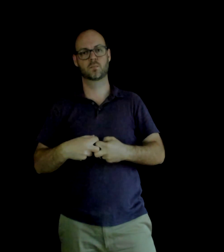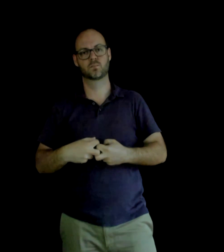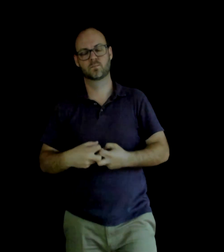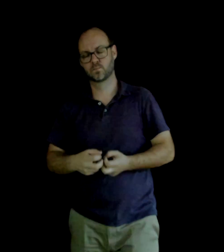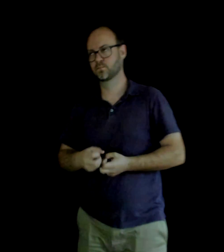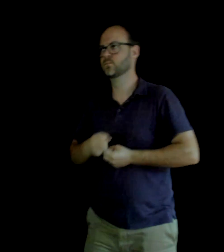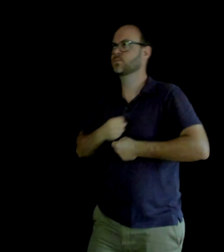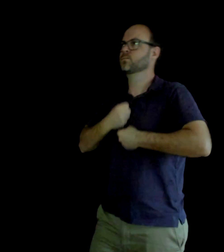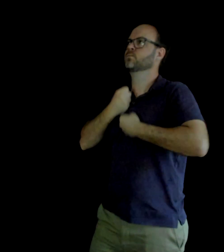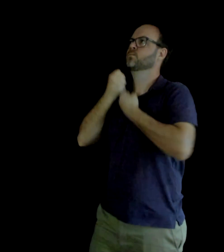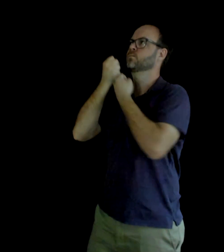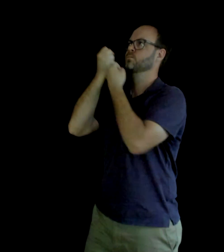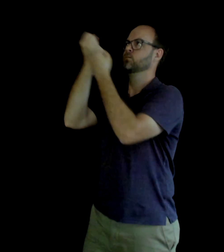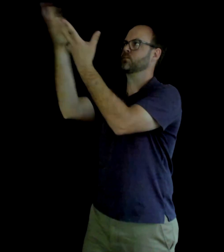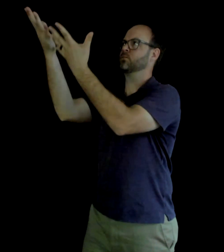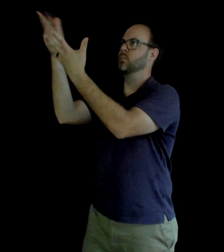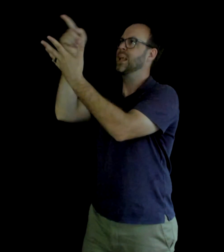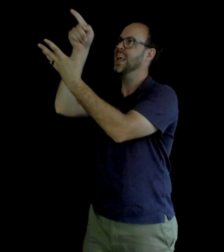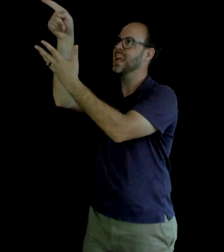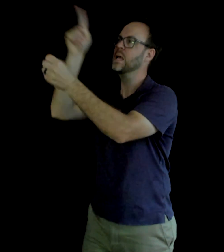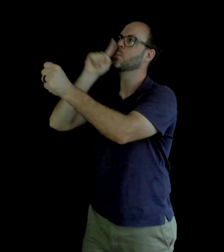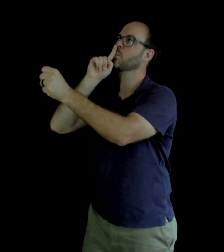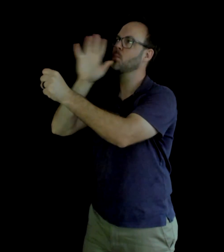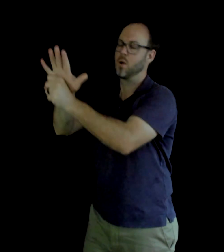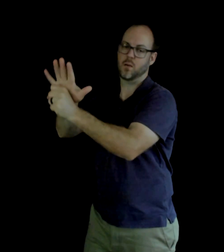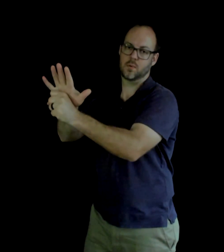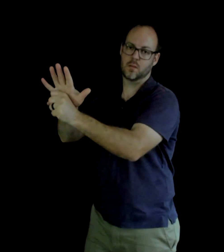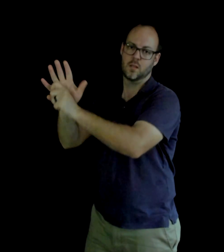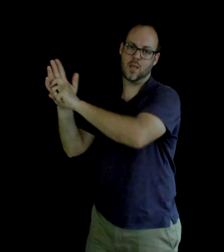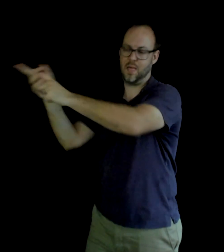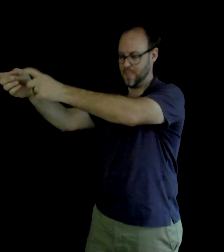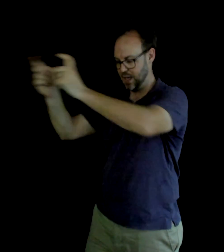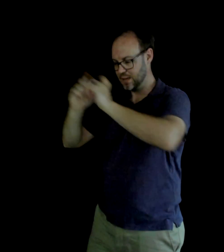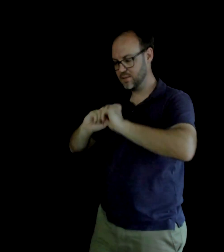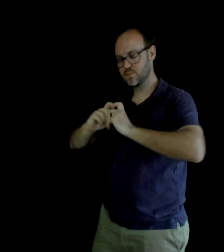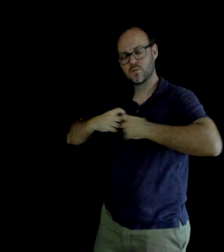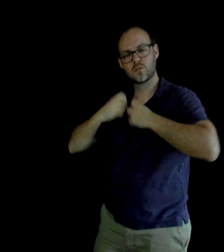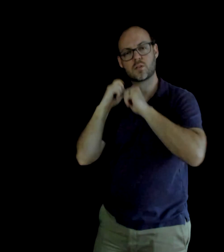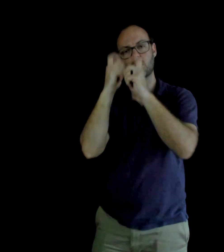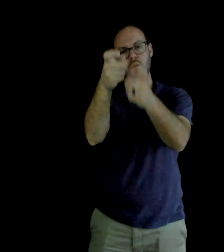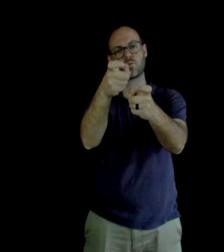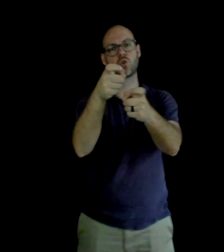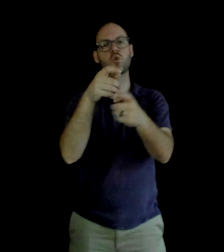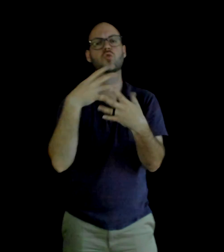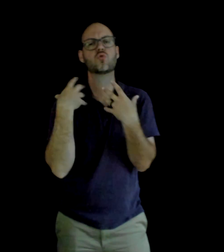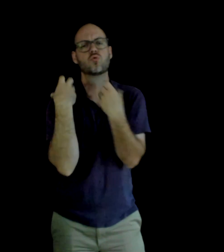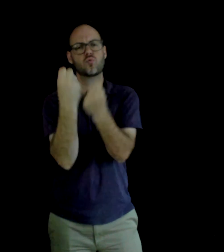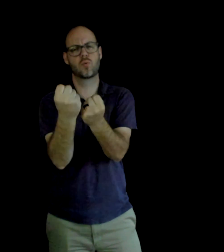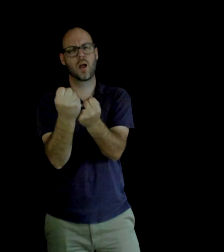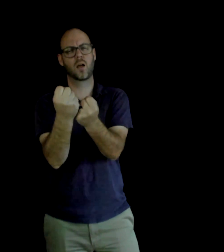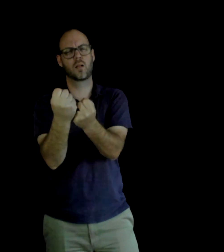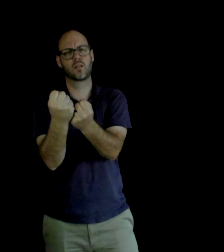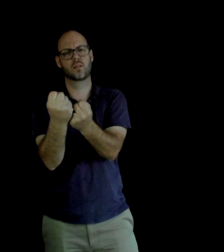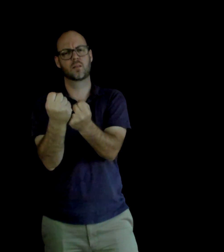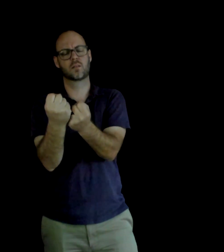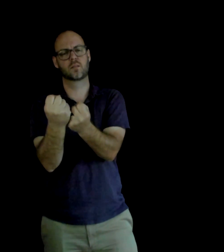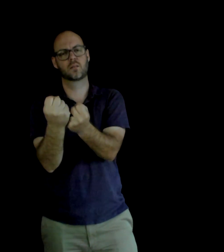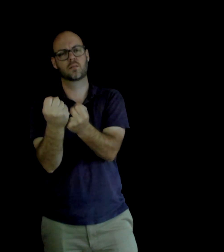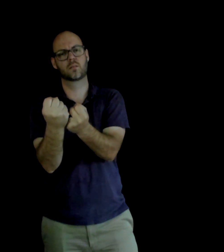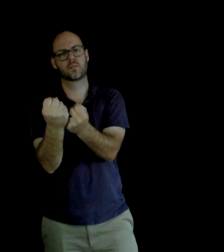You turn to the Lord and his promises, and that gives you strength. Psalm 13 teaches us to patiently